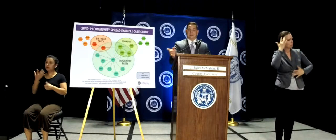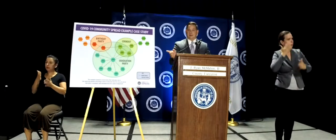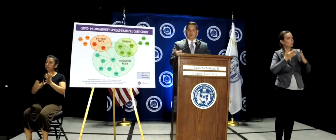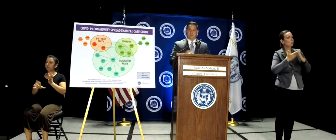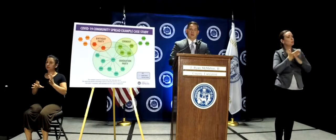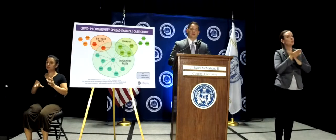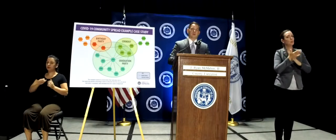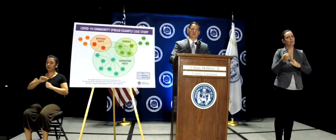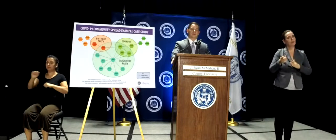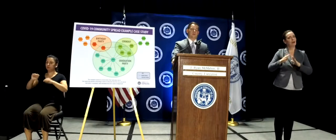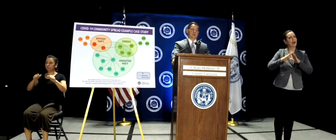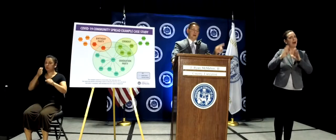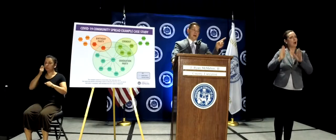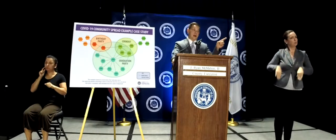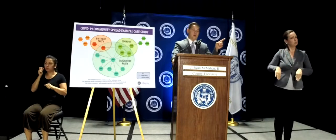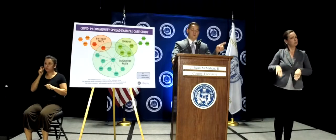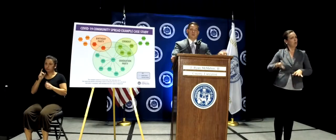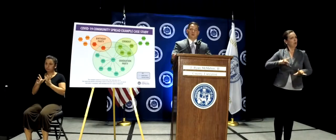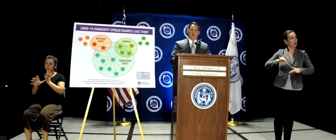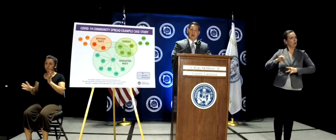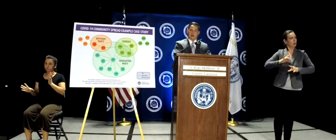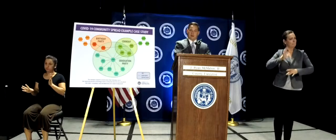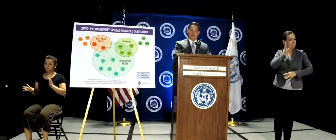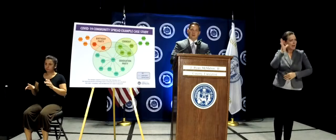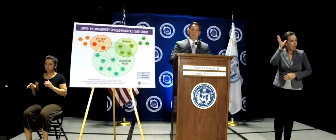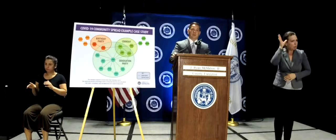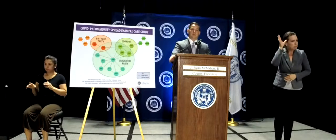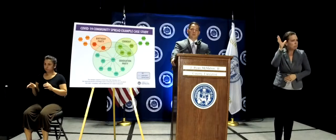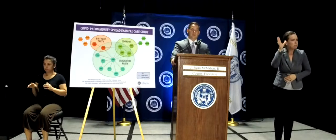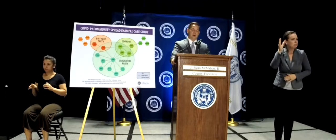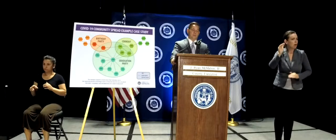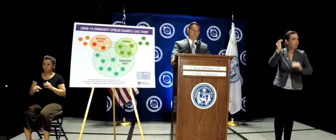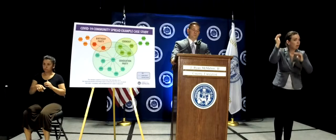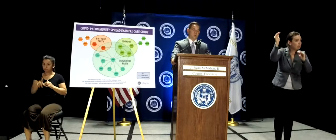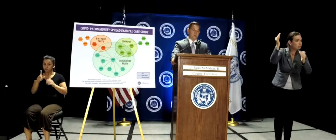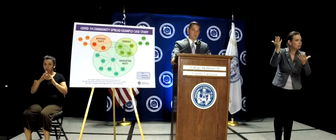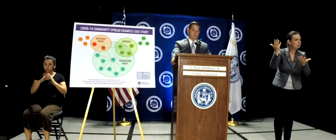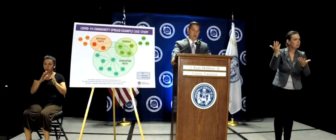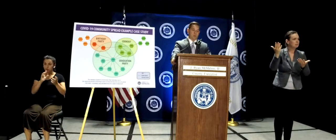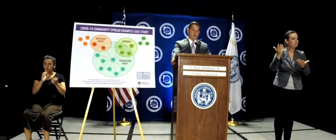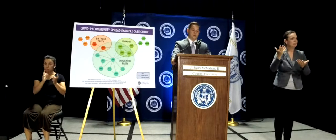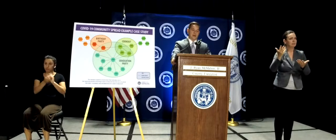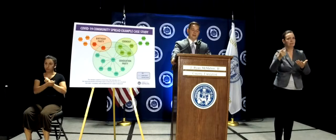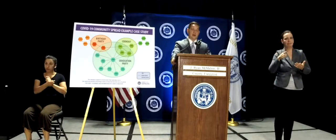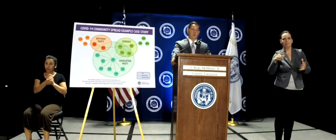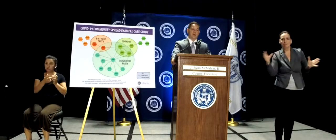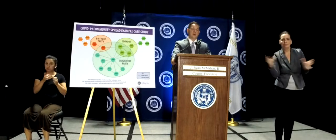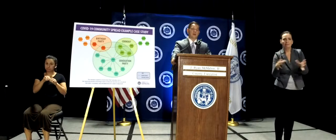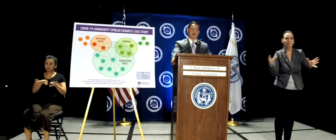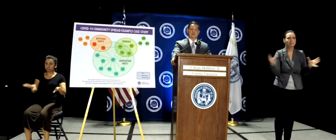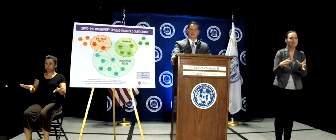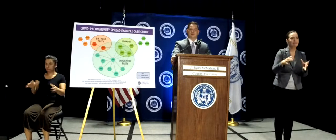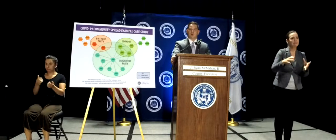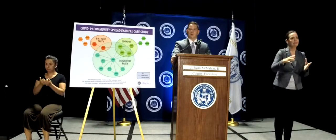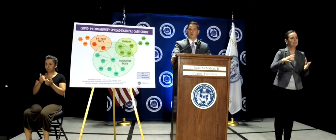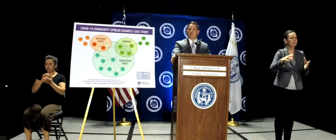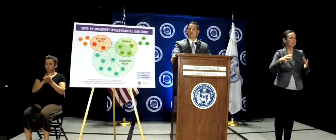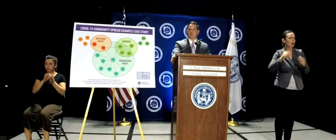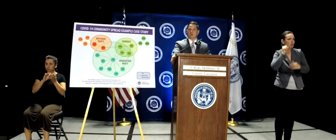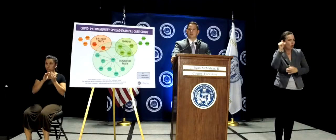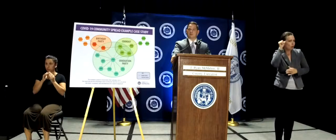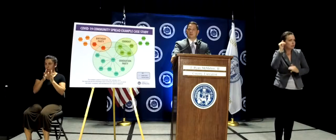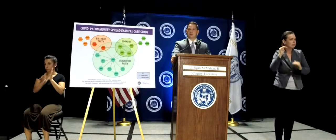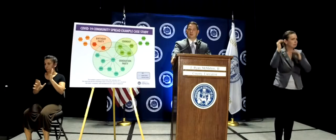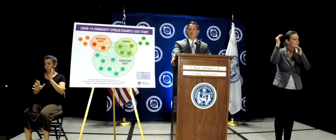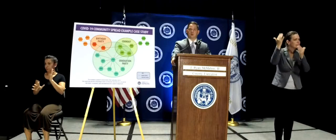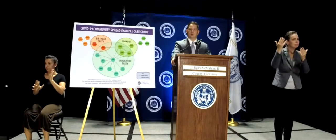play date was scheduled and someone in that house had it, and the young person got it that way. Now it's different with your